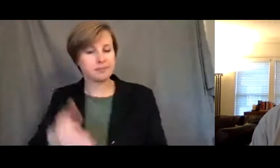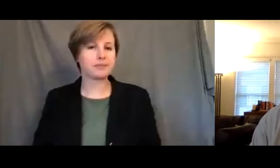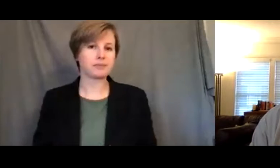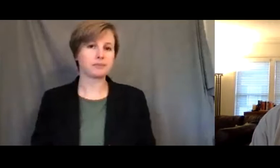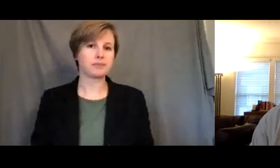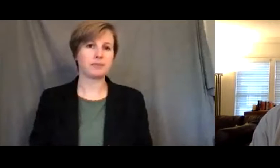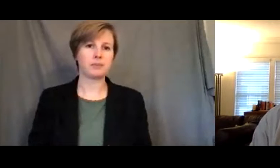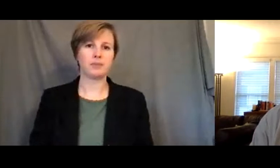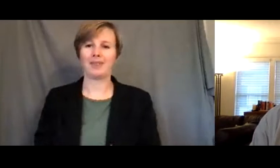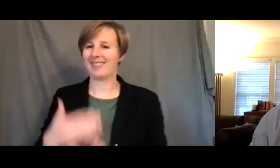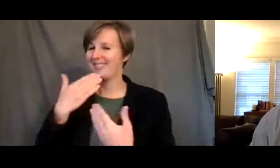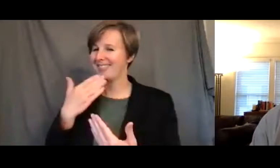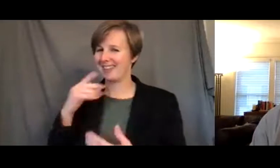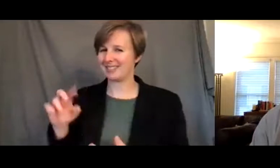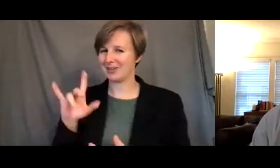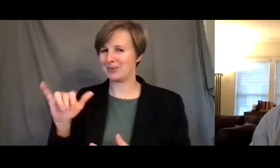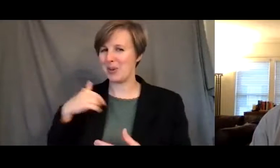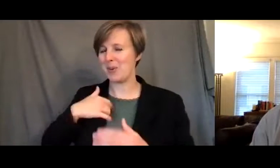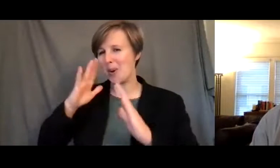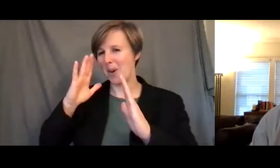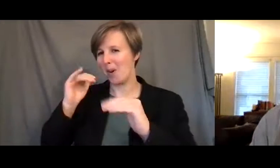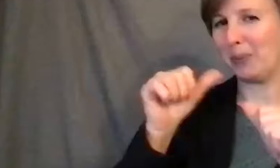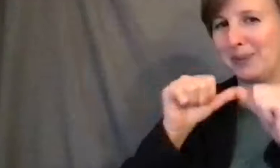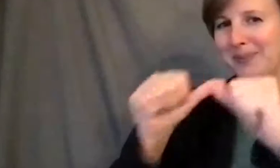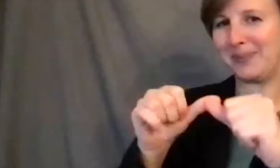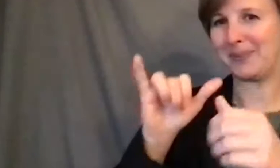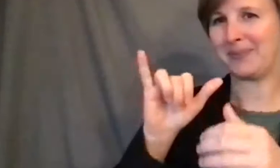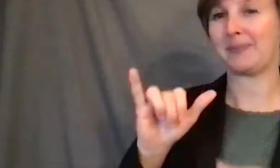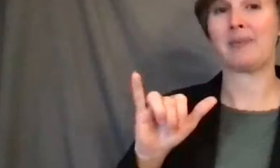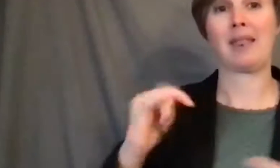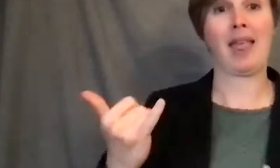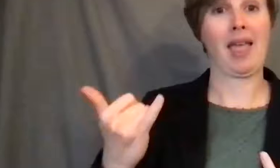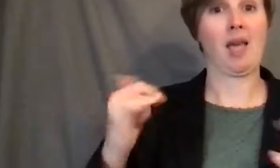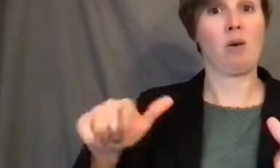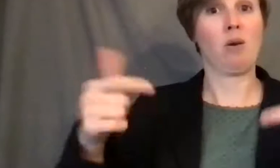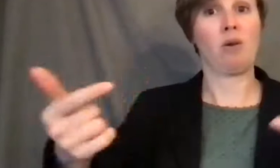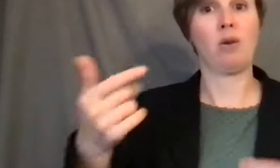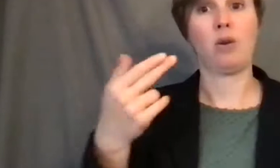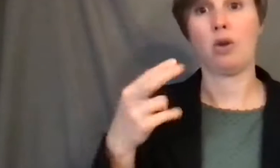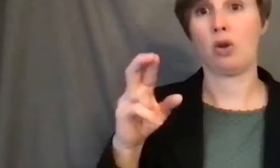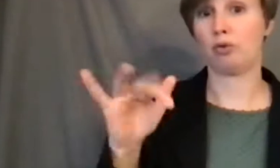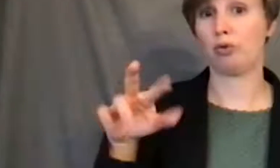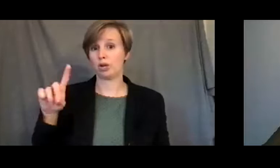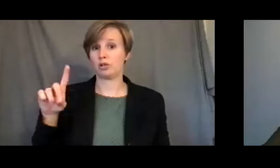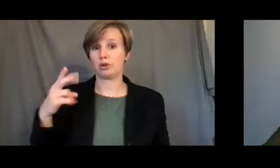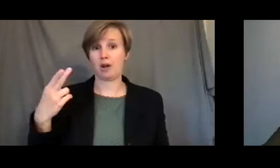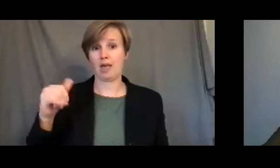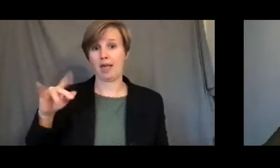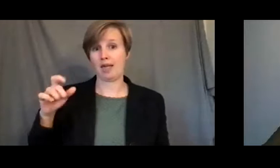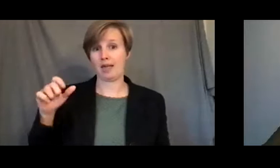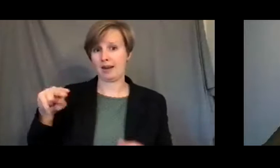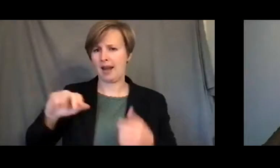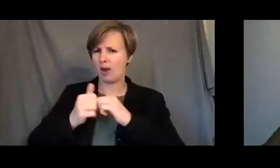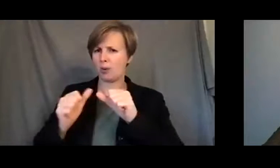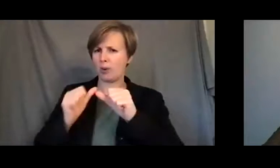Thank you so much. We would certainly love to see that happen. And now we'll turn things over to candidate Richard Hayden for the same question about how we maintain